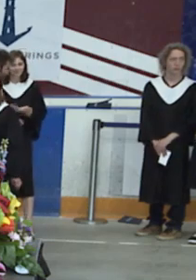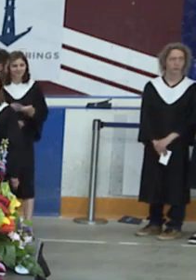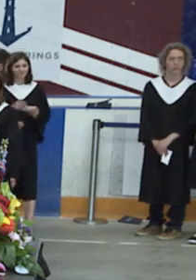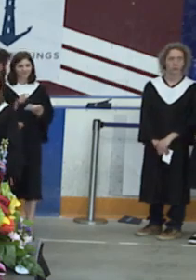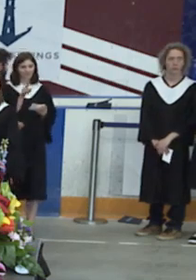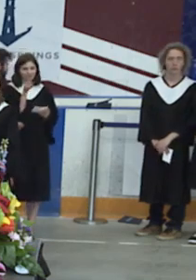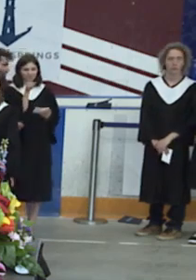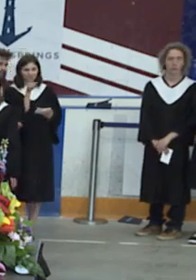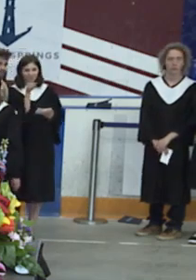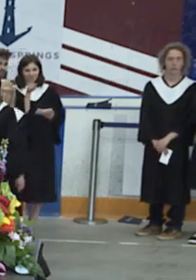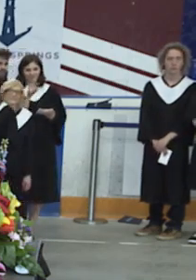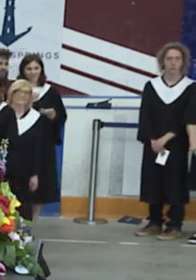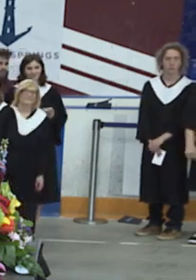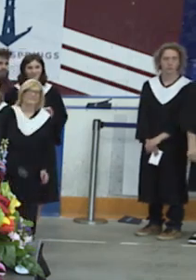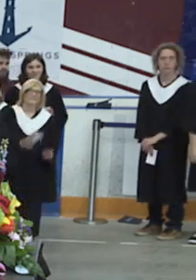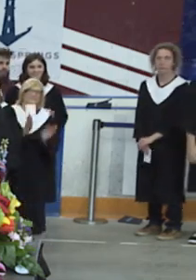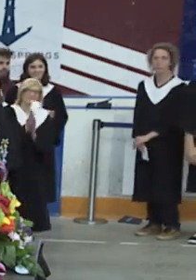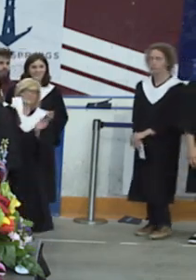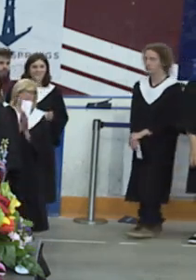Christian Williams.